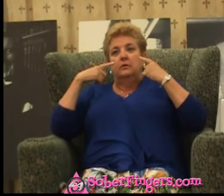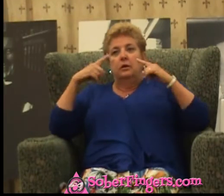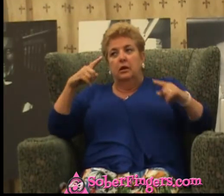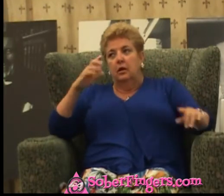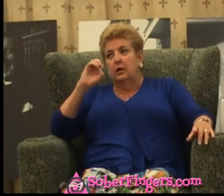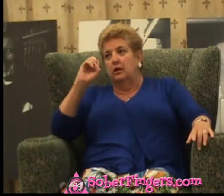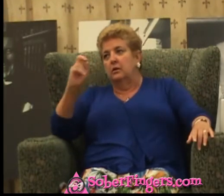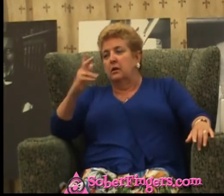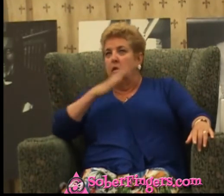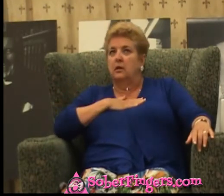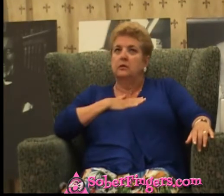geez.